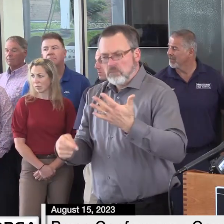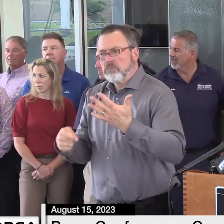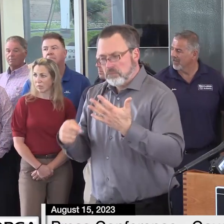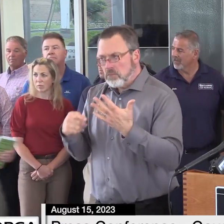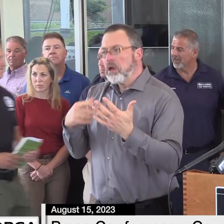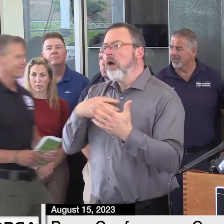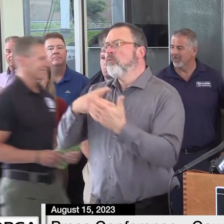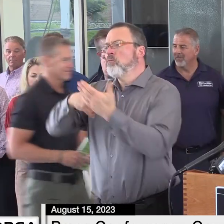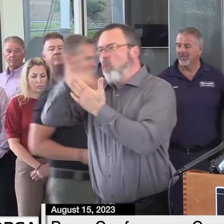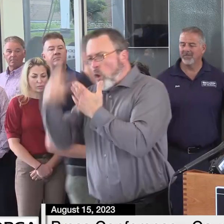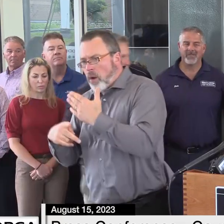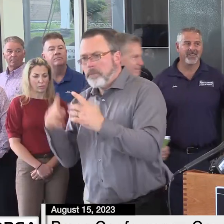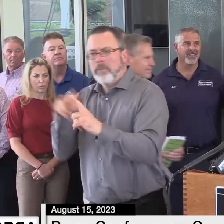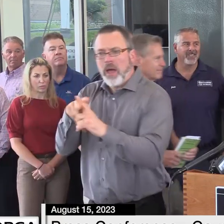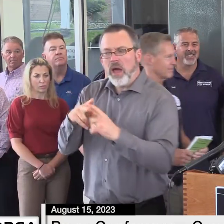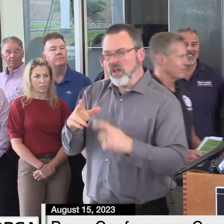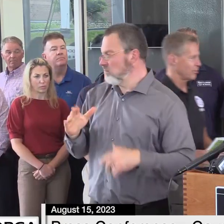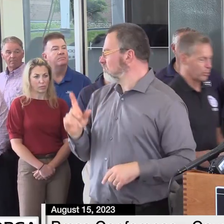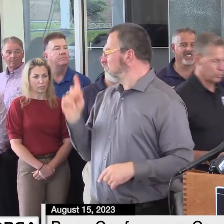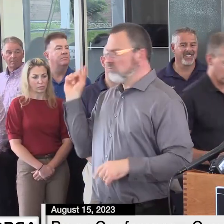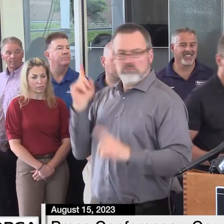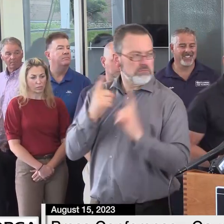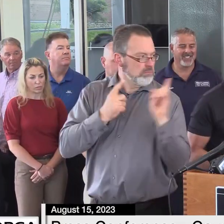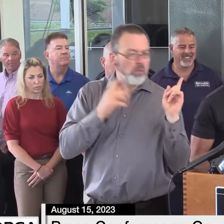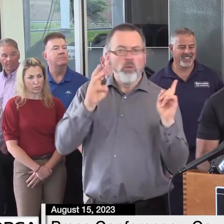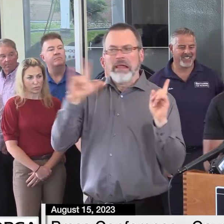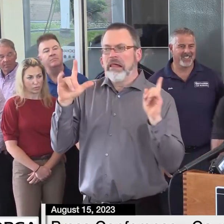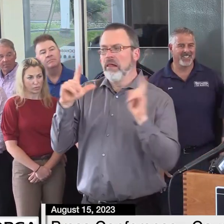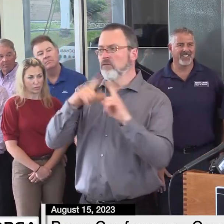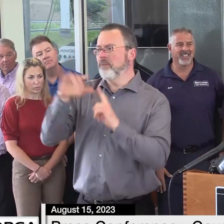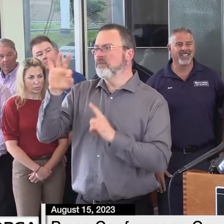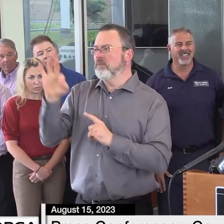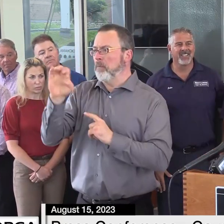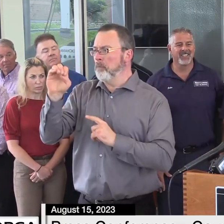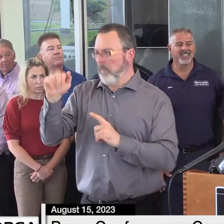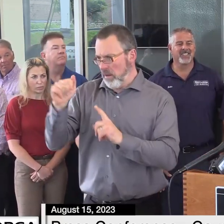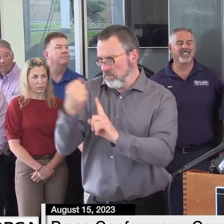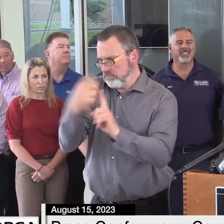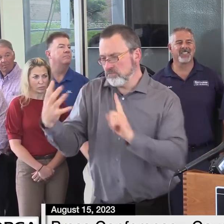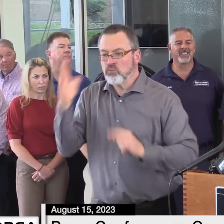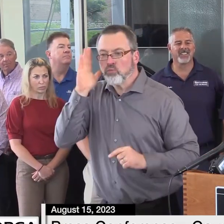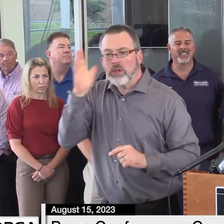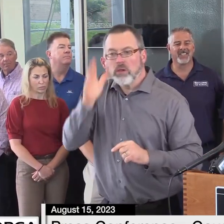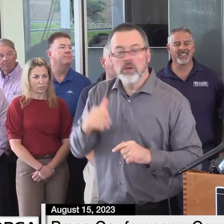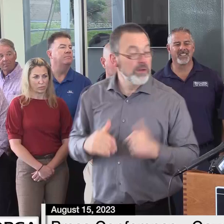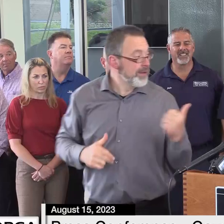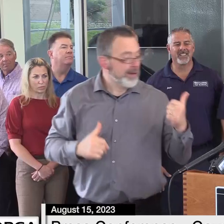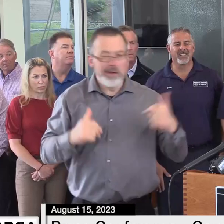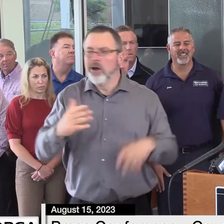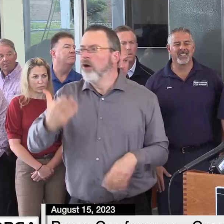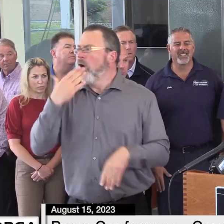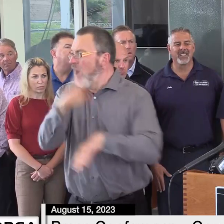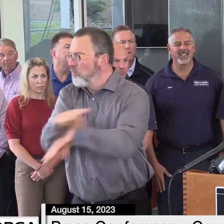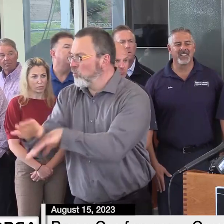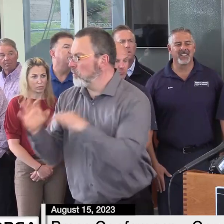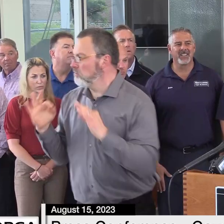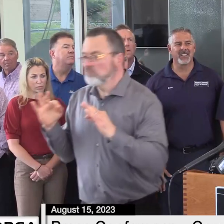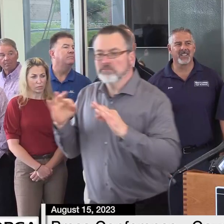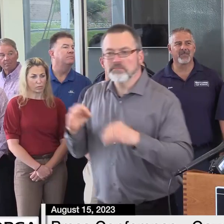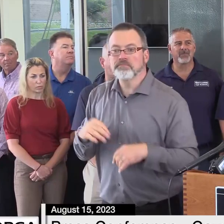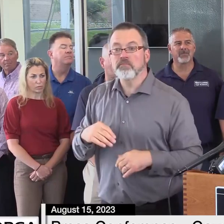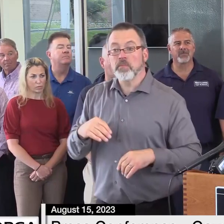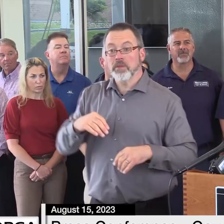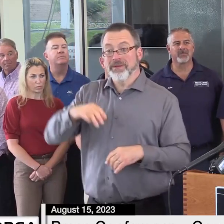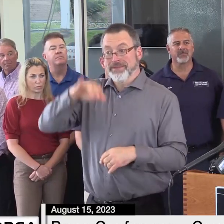let General Roy talk about that. Thank you, sir. Good afternoon. So for the families